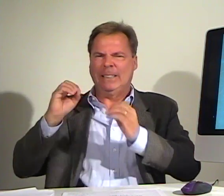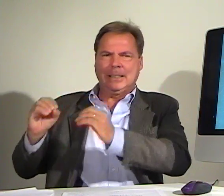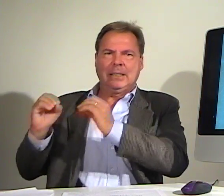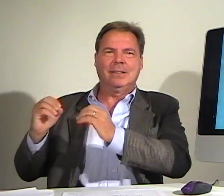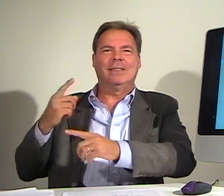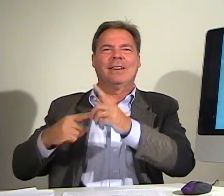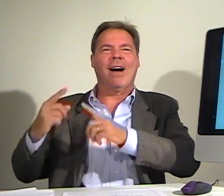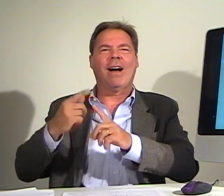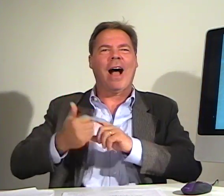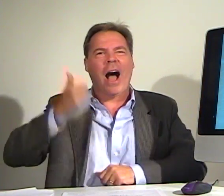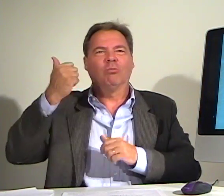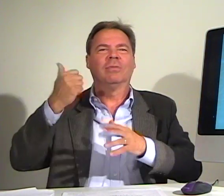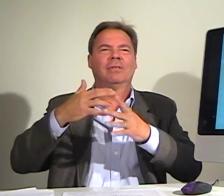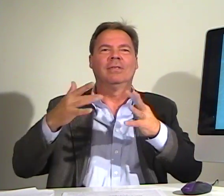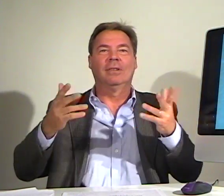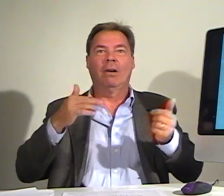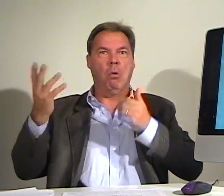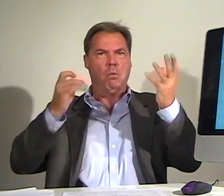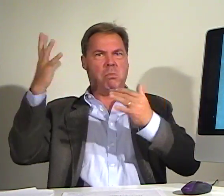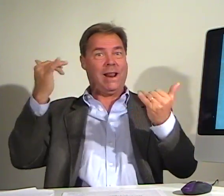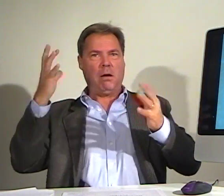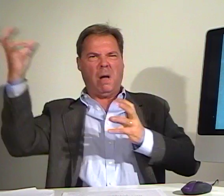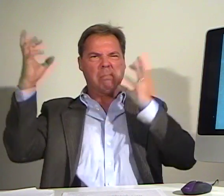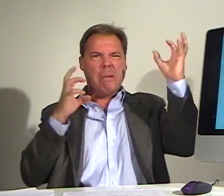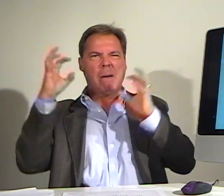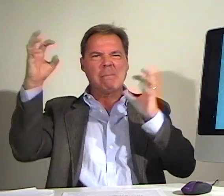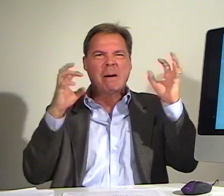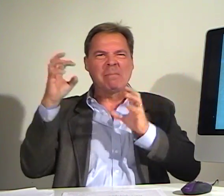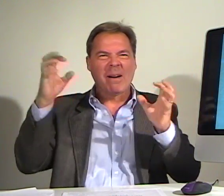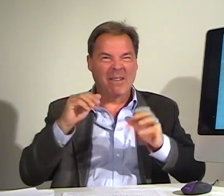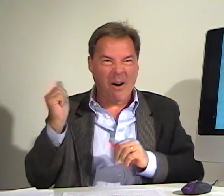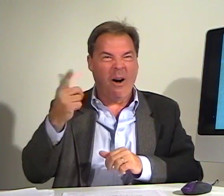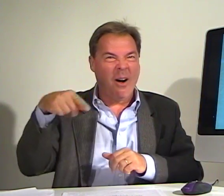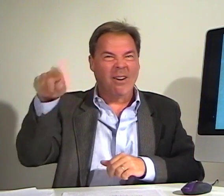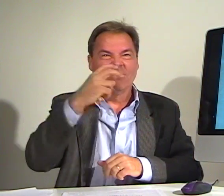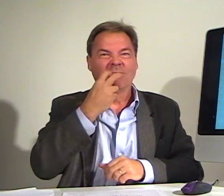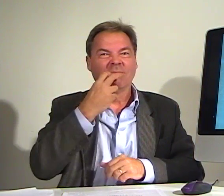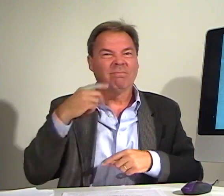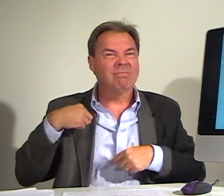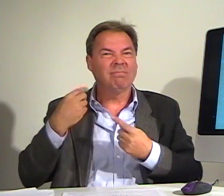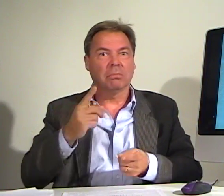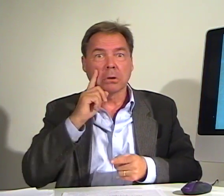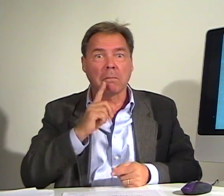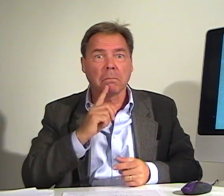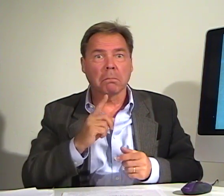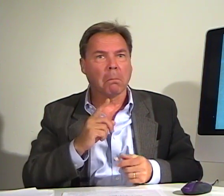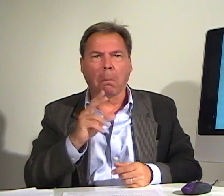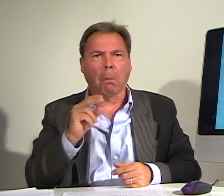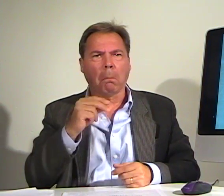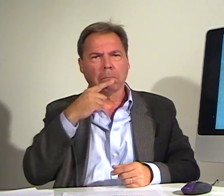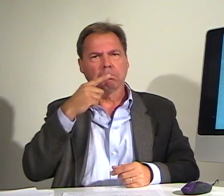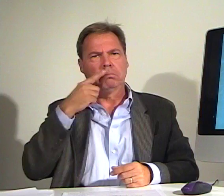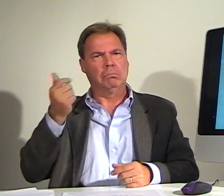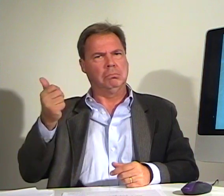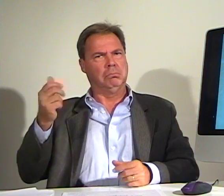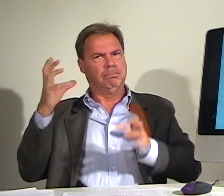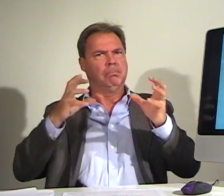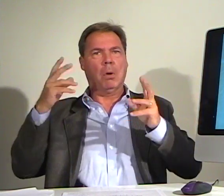what they were yelling. And so Dummy Hoy taught them several signs. So then they were able to use some of these signs to indicate what was